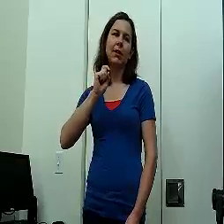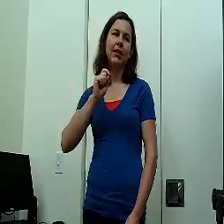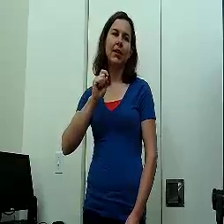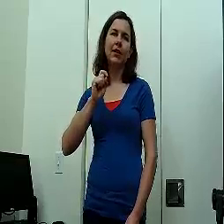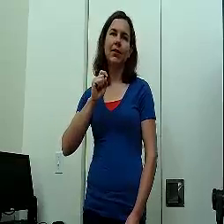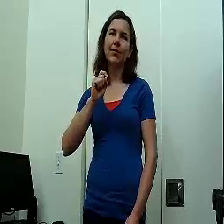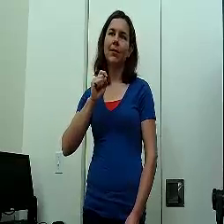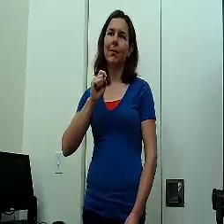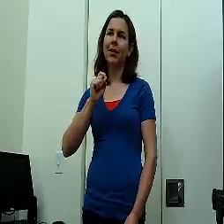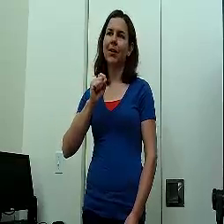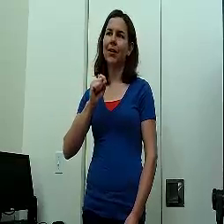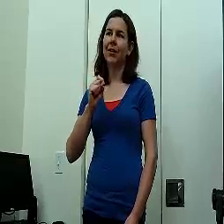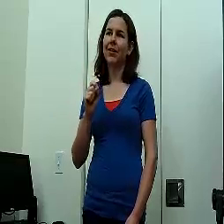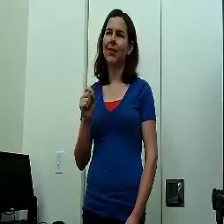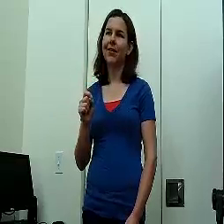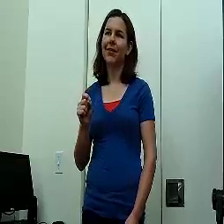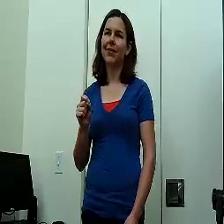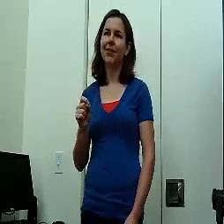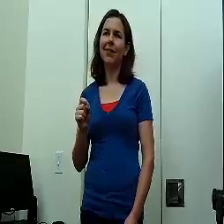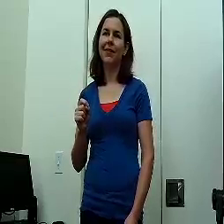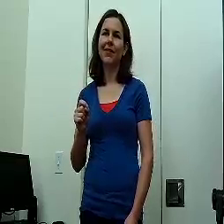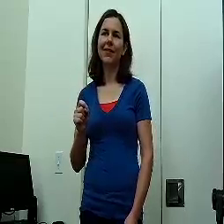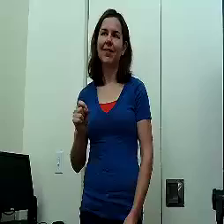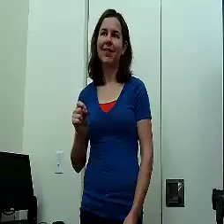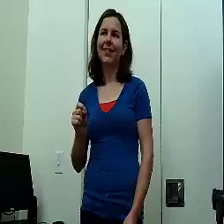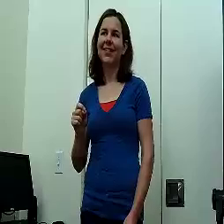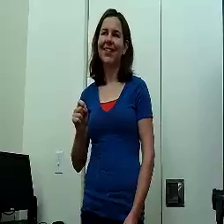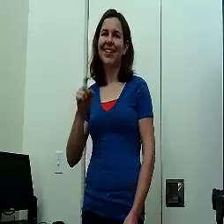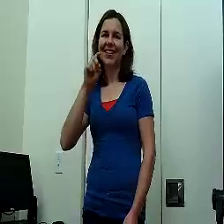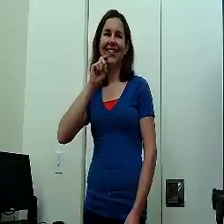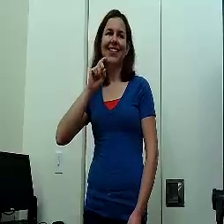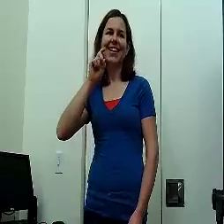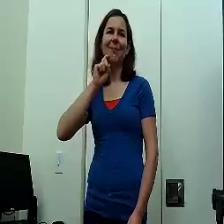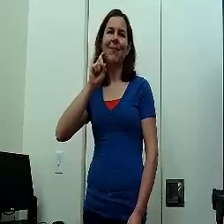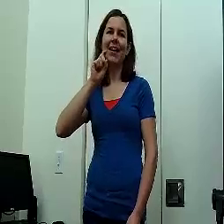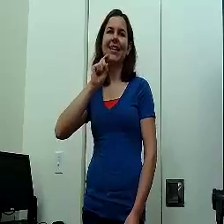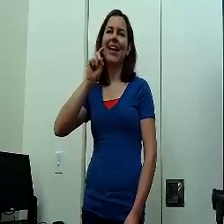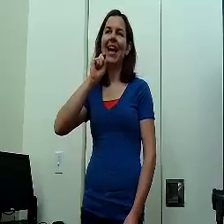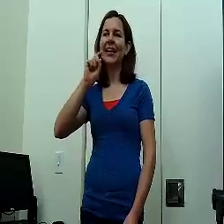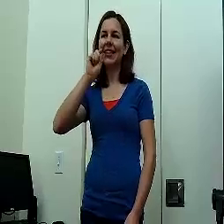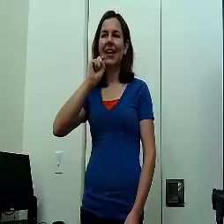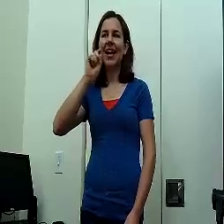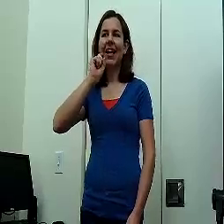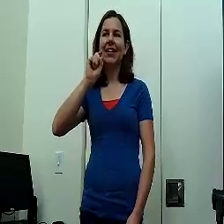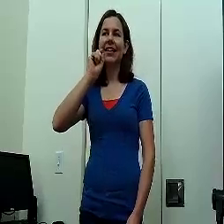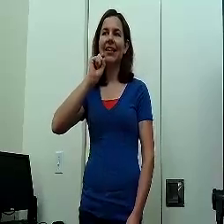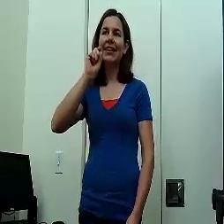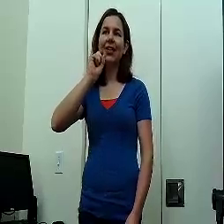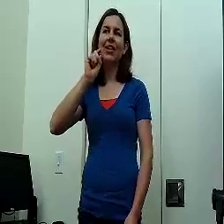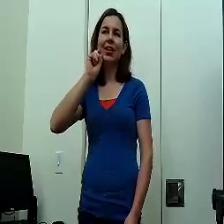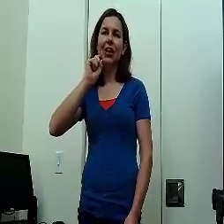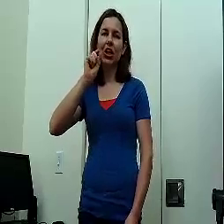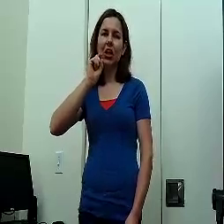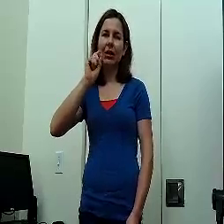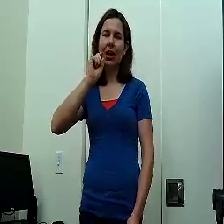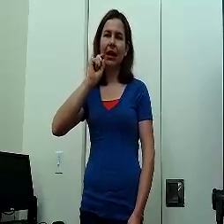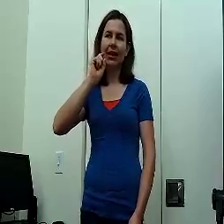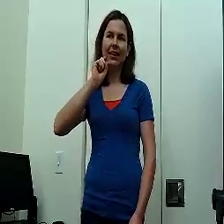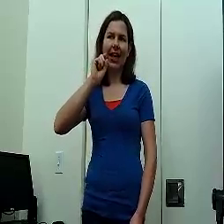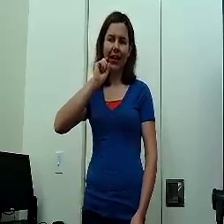We all do rubber. Is it? That's right. I mean, Yep, it's an X, I mean, and it stays down here on the side of your